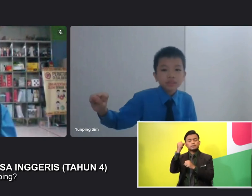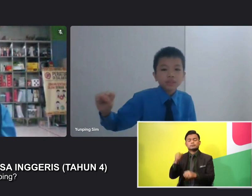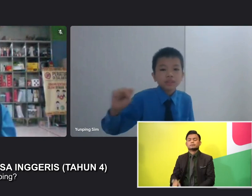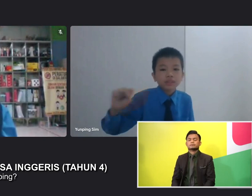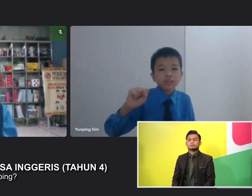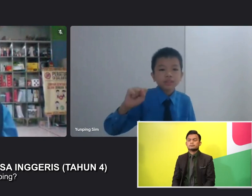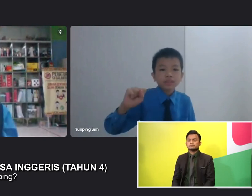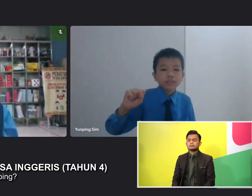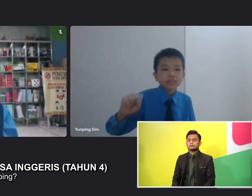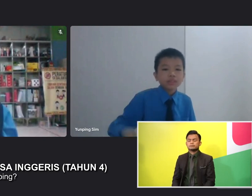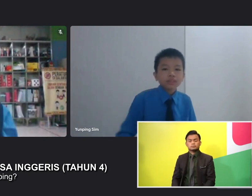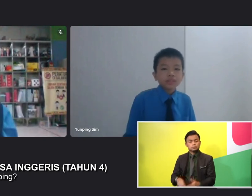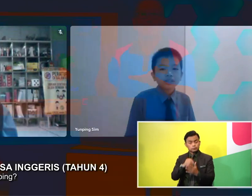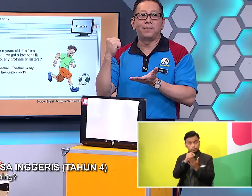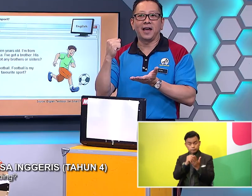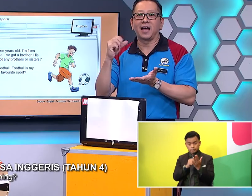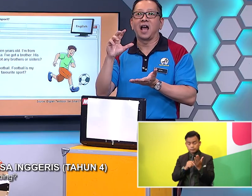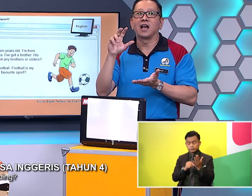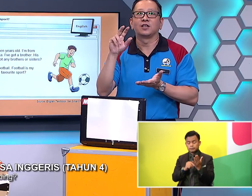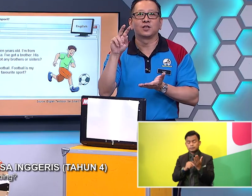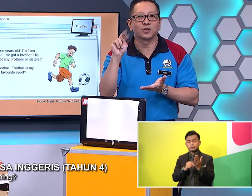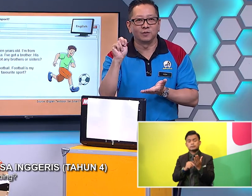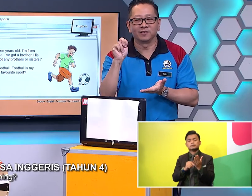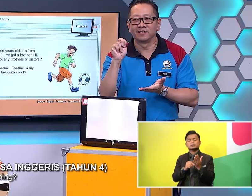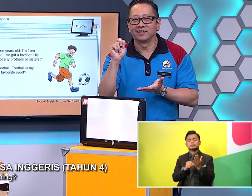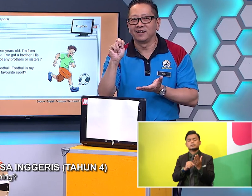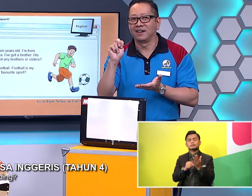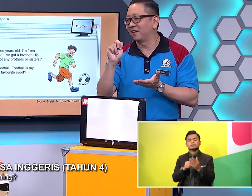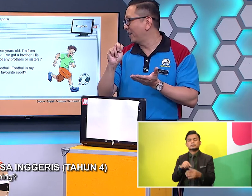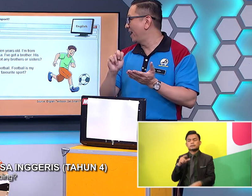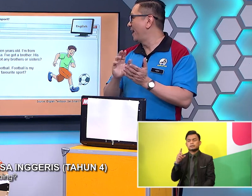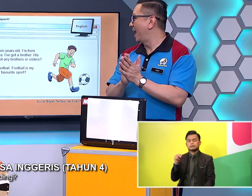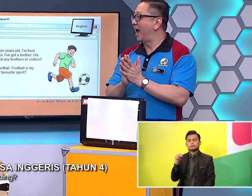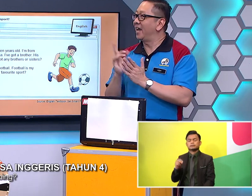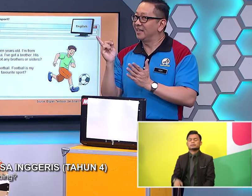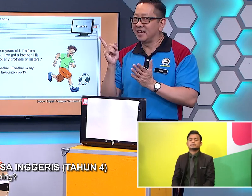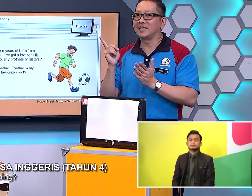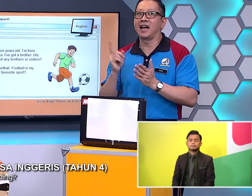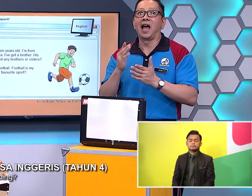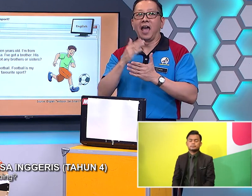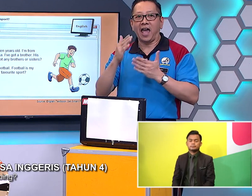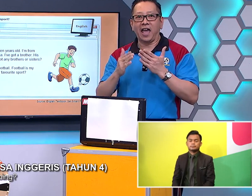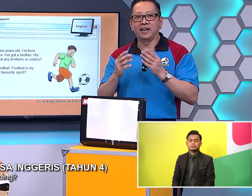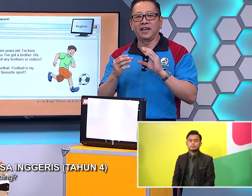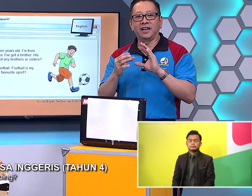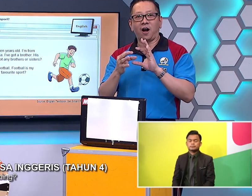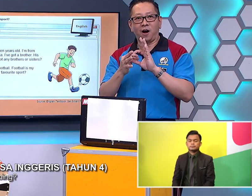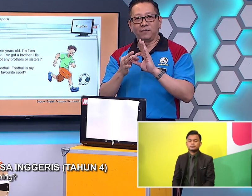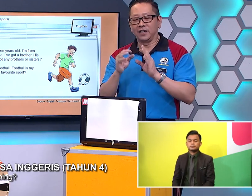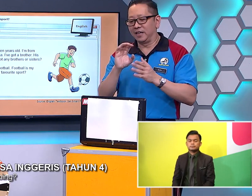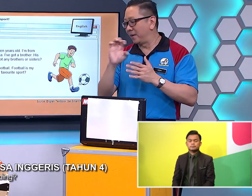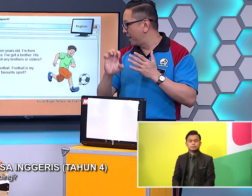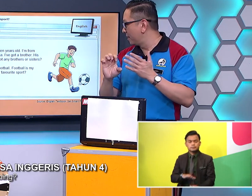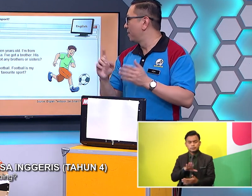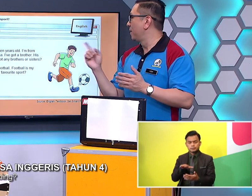Please write back soon. Okay. And is the ending of